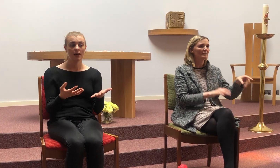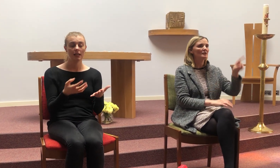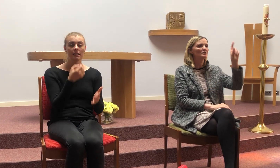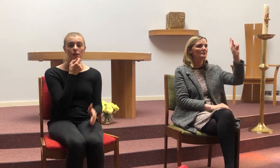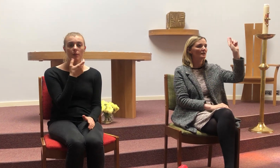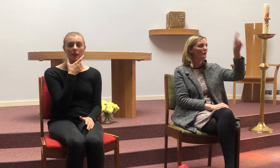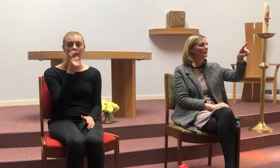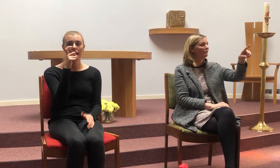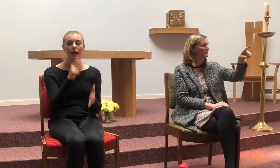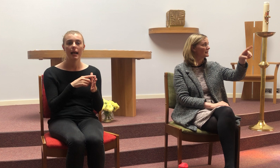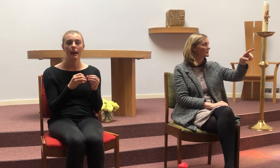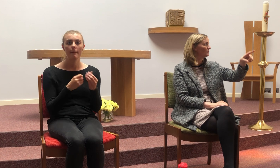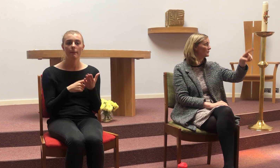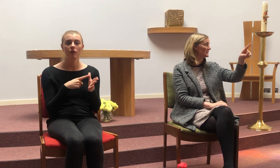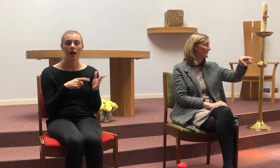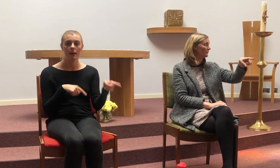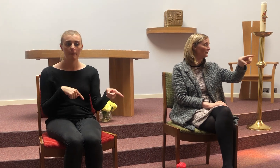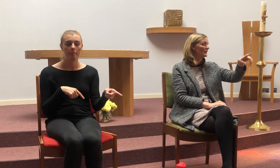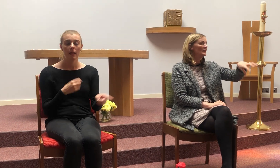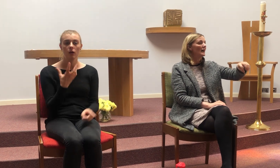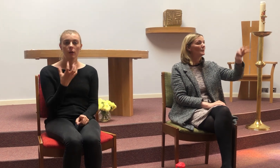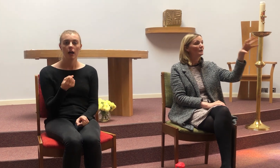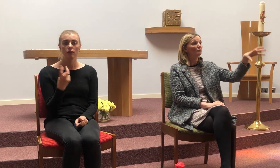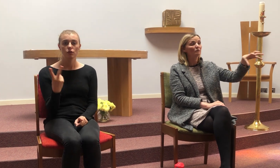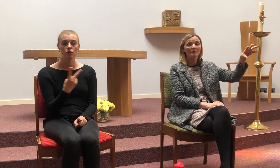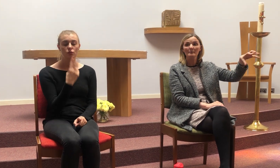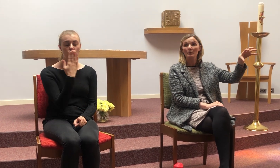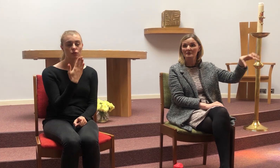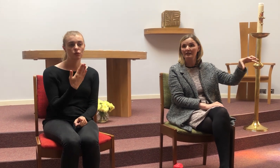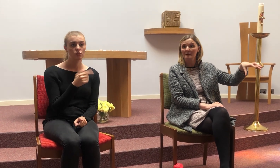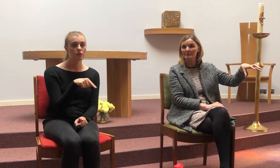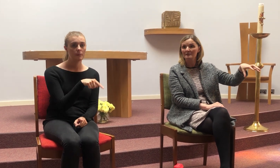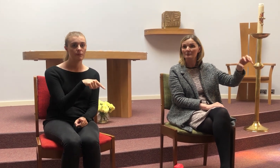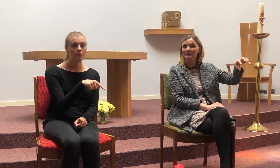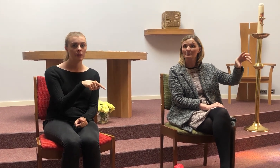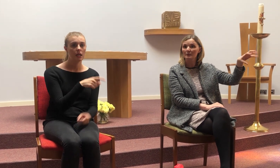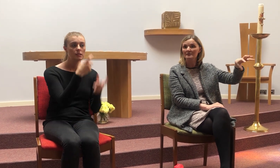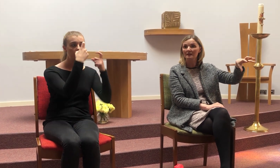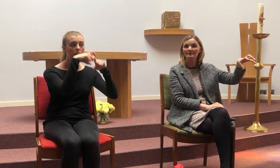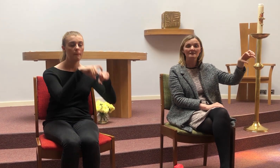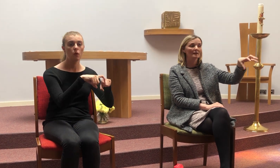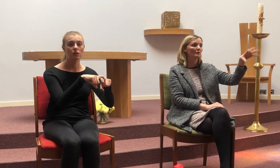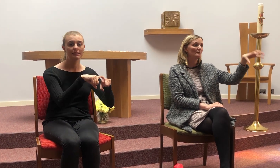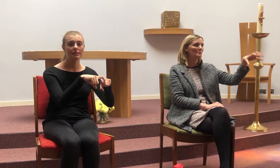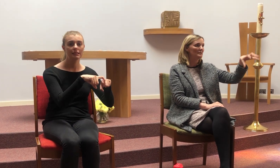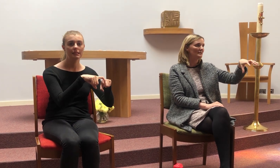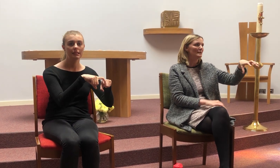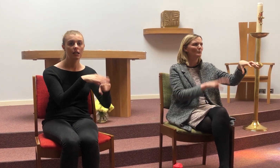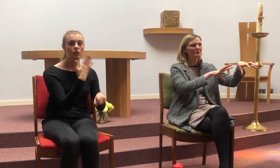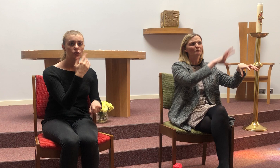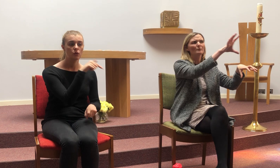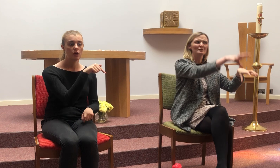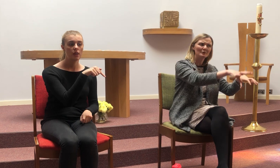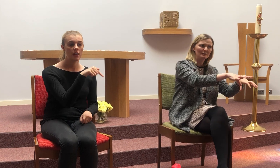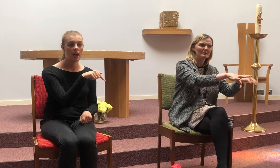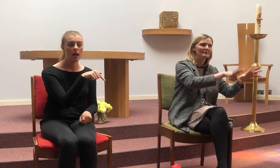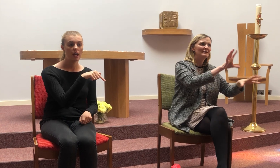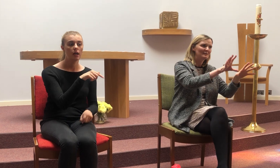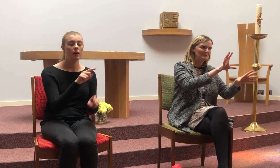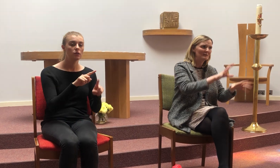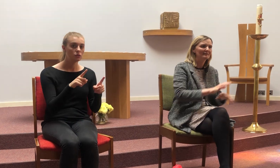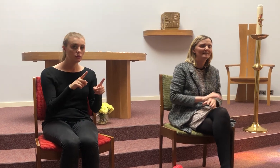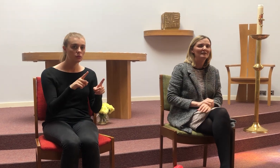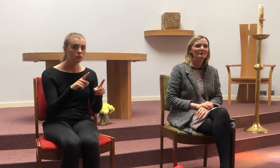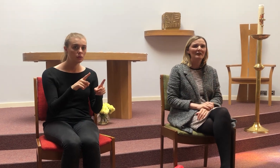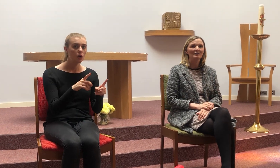a bit complicated. It's the Holy Family School for the Deaf, and we run the boarding campus, so where the boys and girls kind of come up to stay, but we don't run the schools.